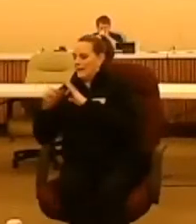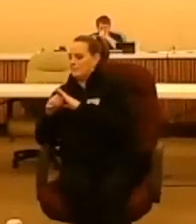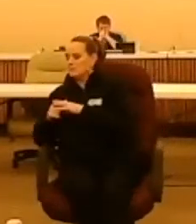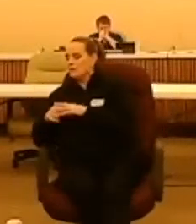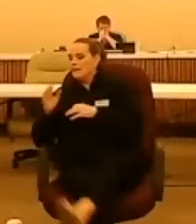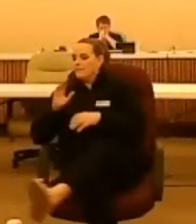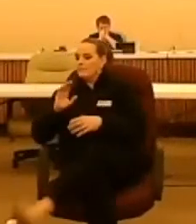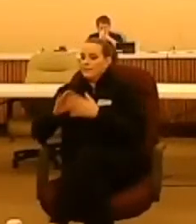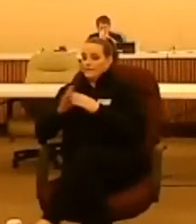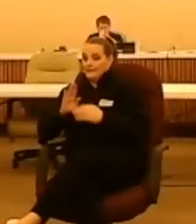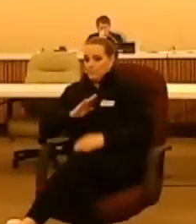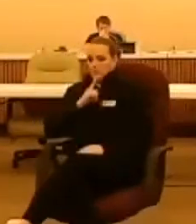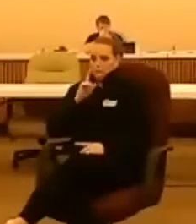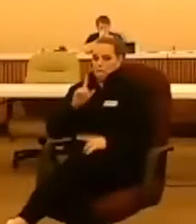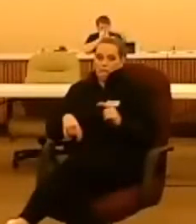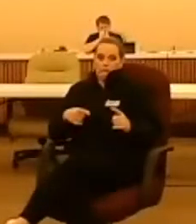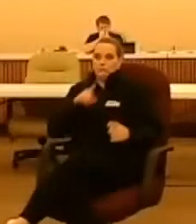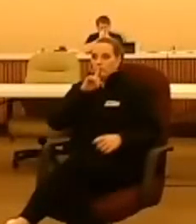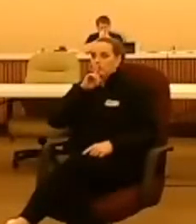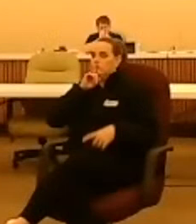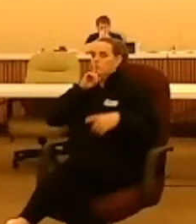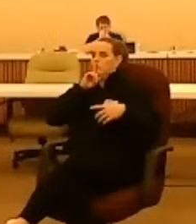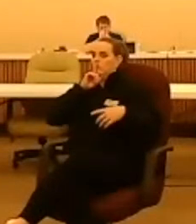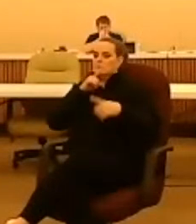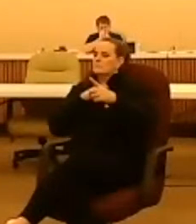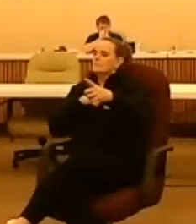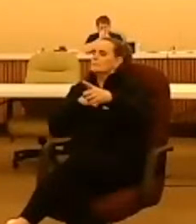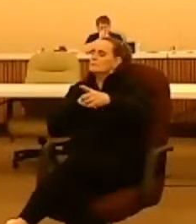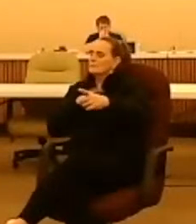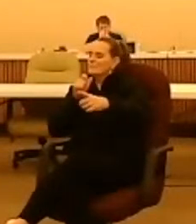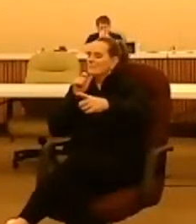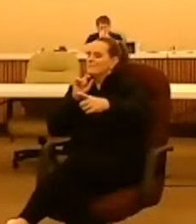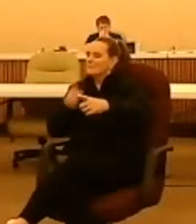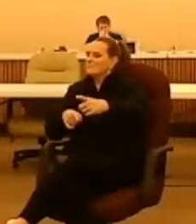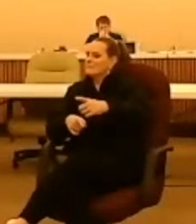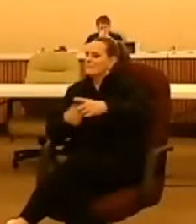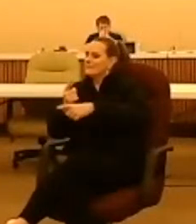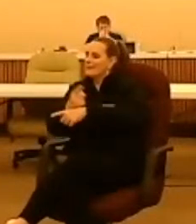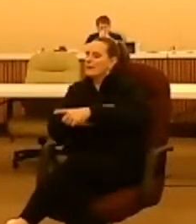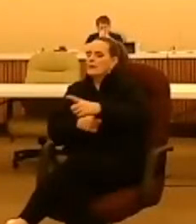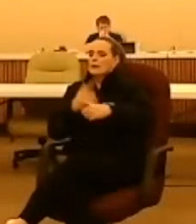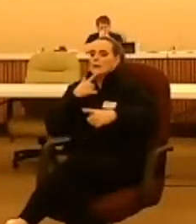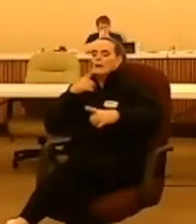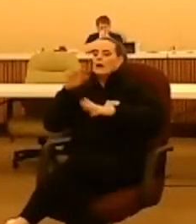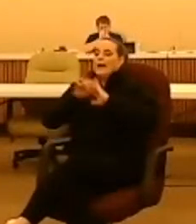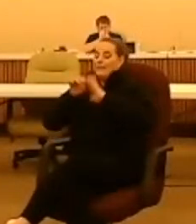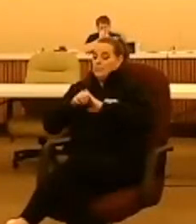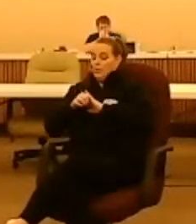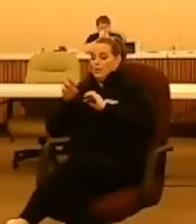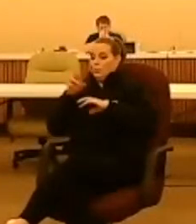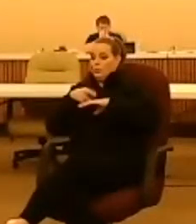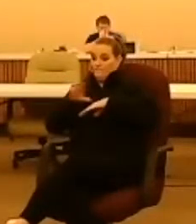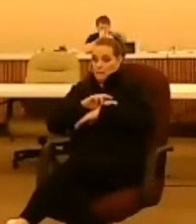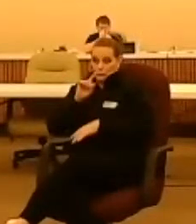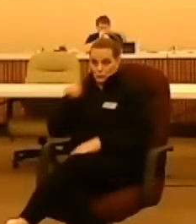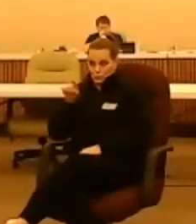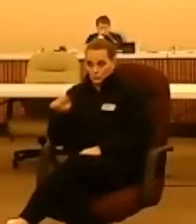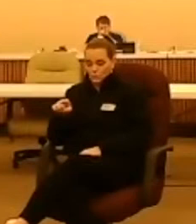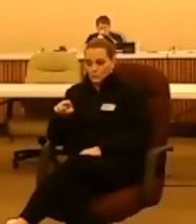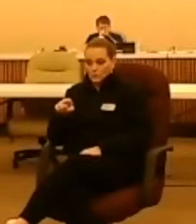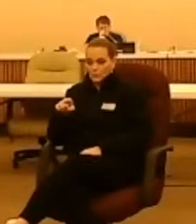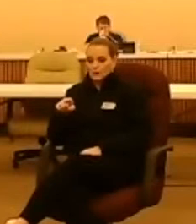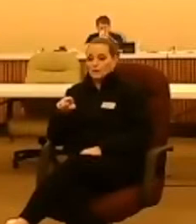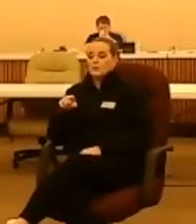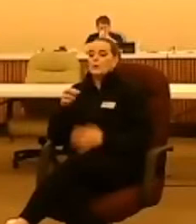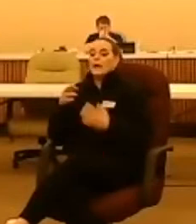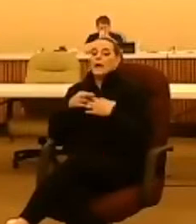board couldn't do anything, and that isn't true, because if the ethics board makes a referral to you, and it makes a referral to